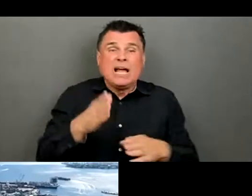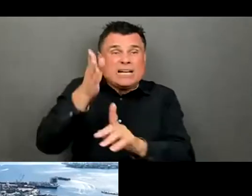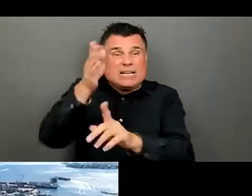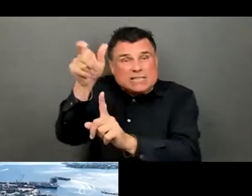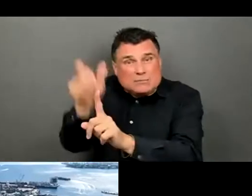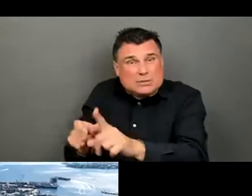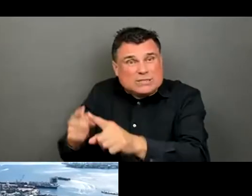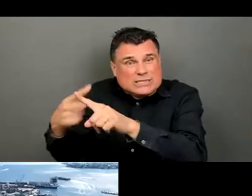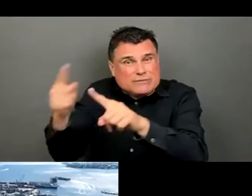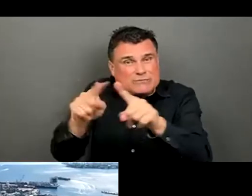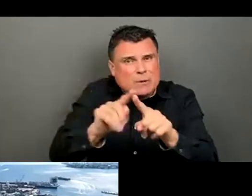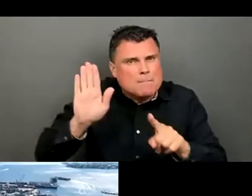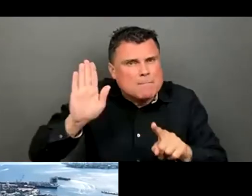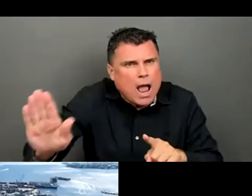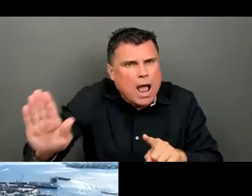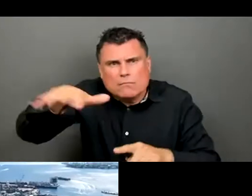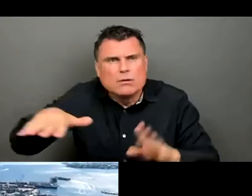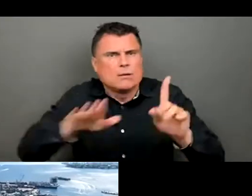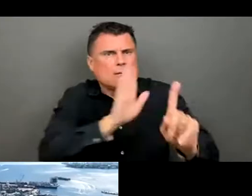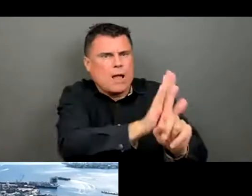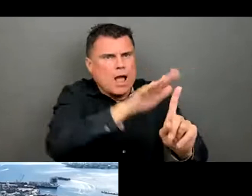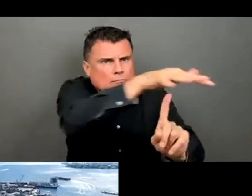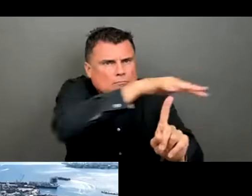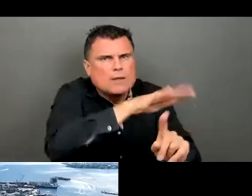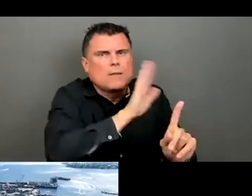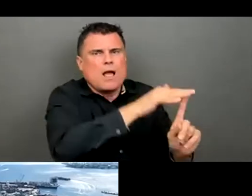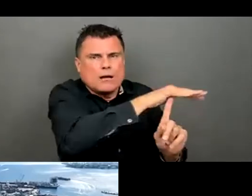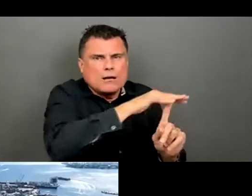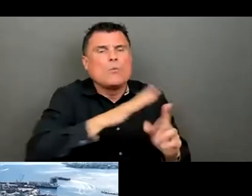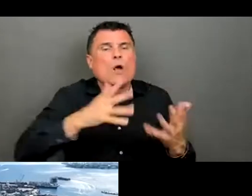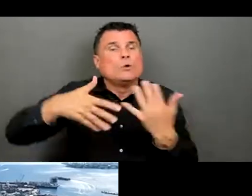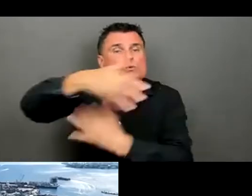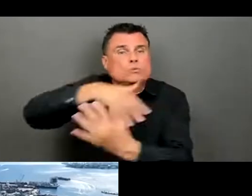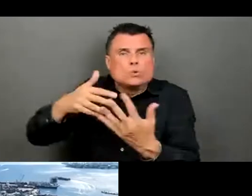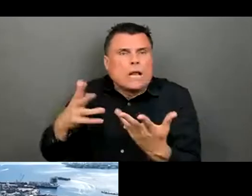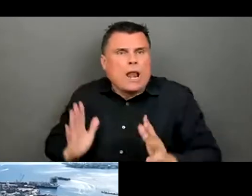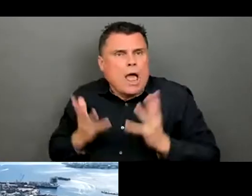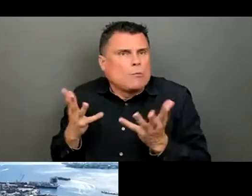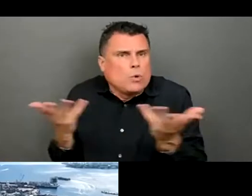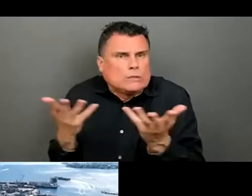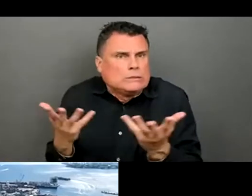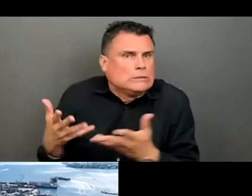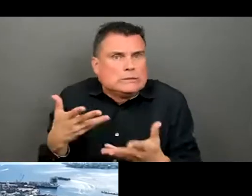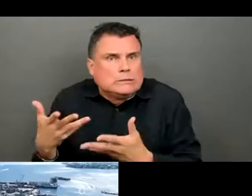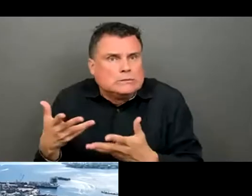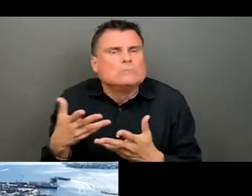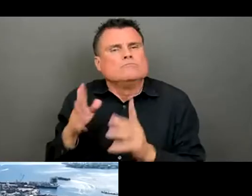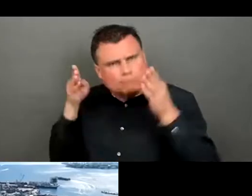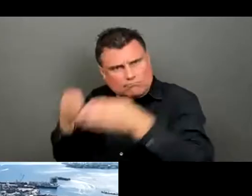risk. So we expect digital technology as well as social media to